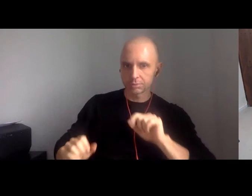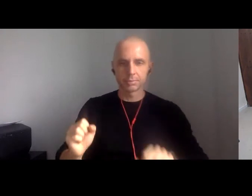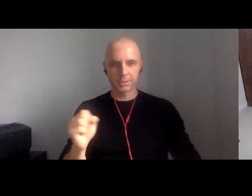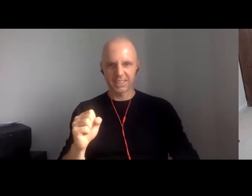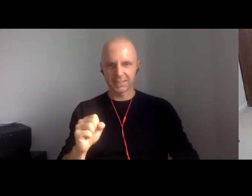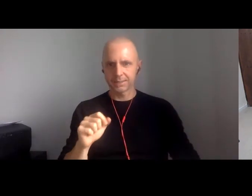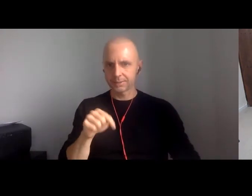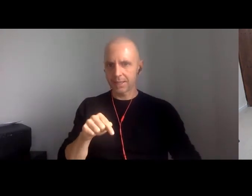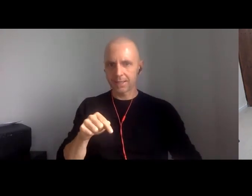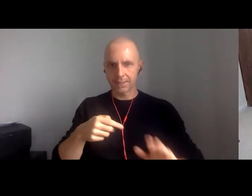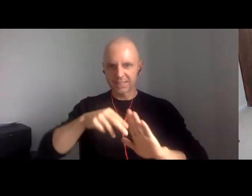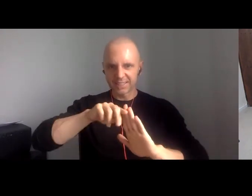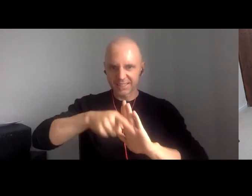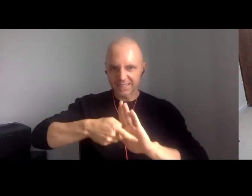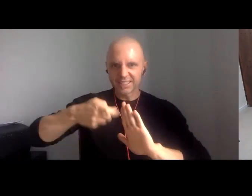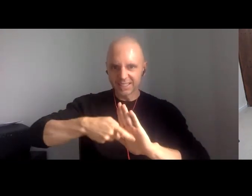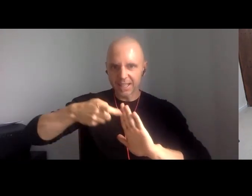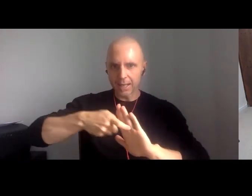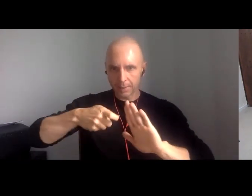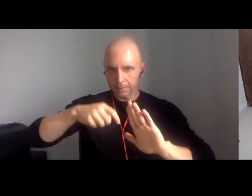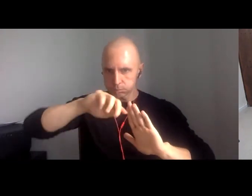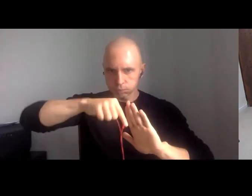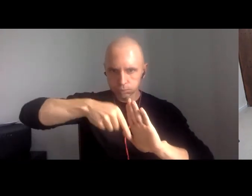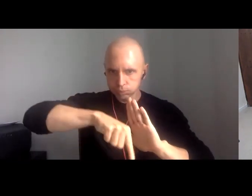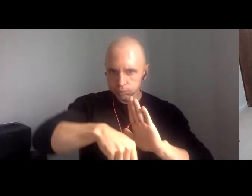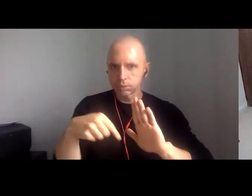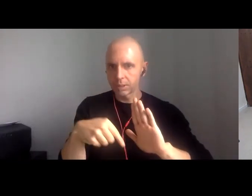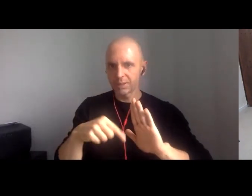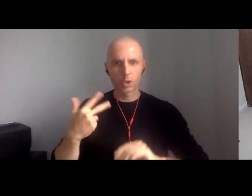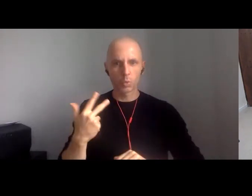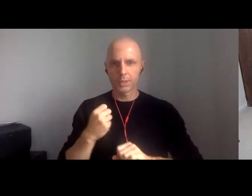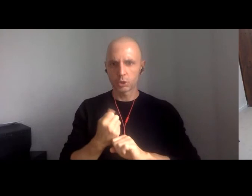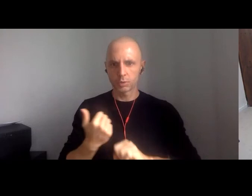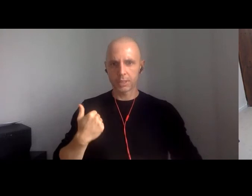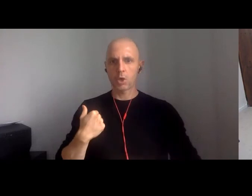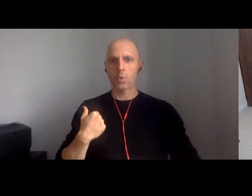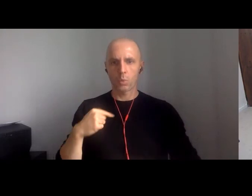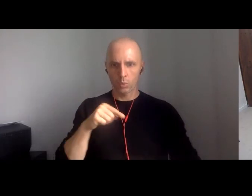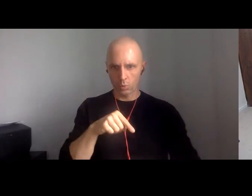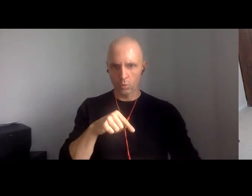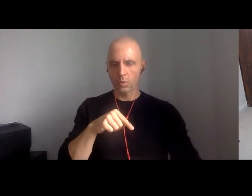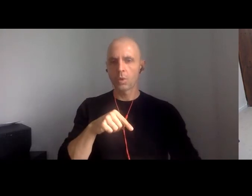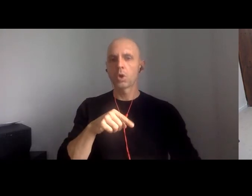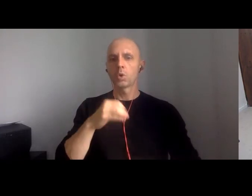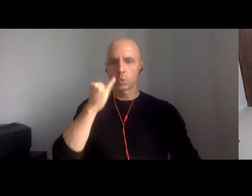And it's still, you can still see the formations, but it's largely covered in now.